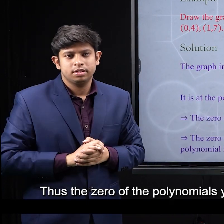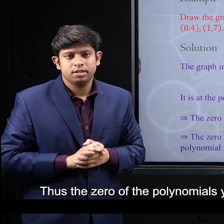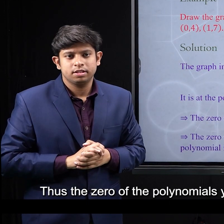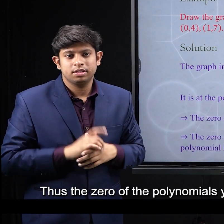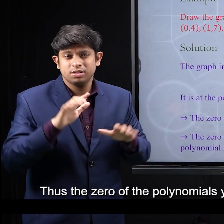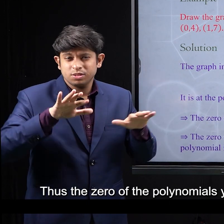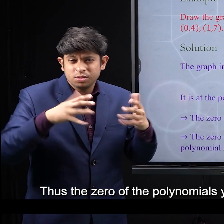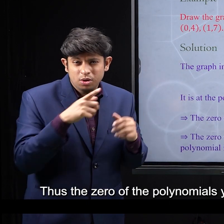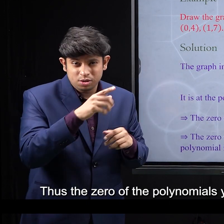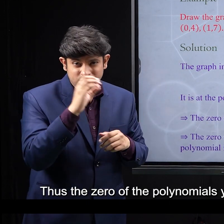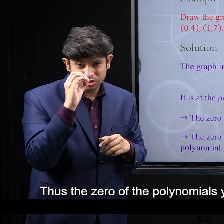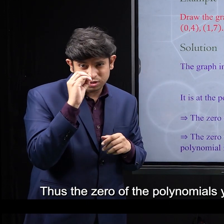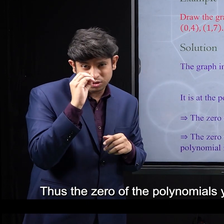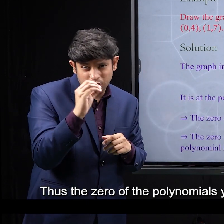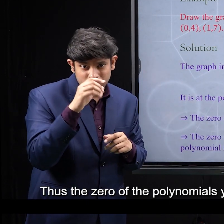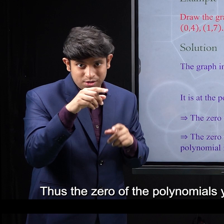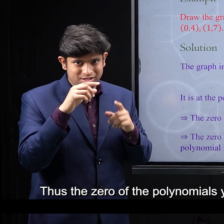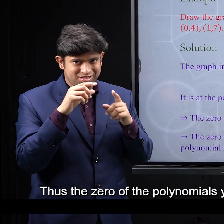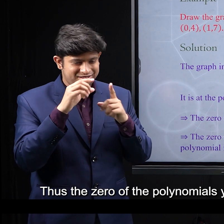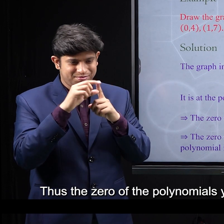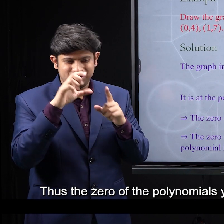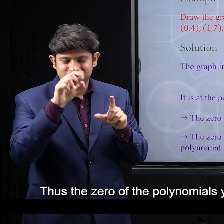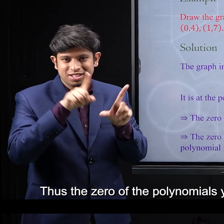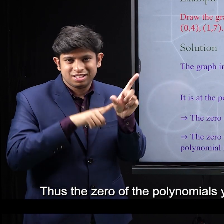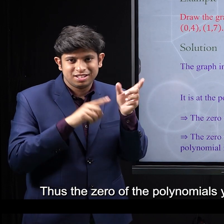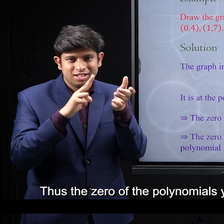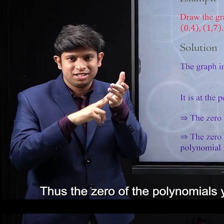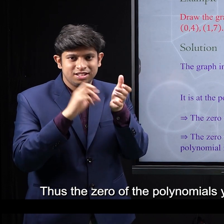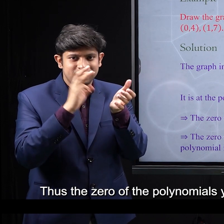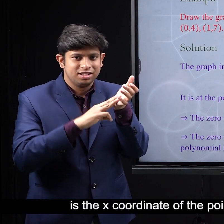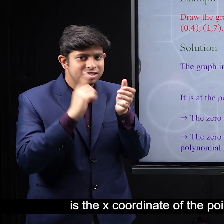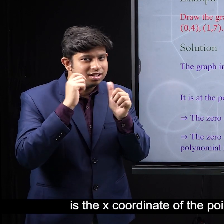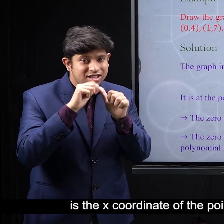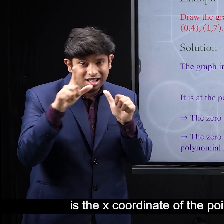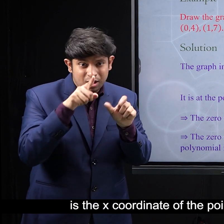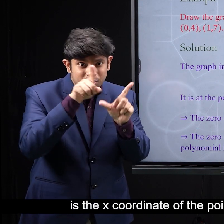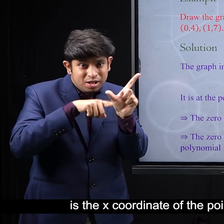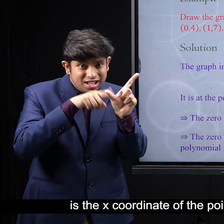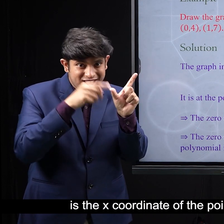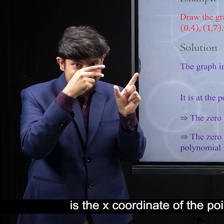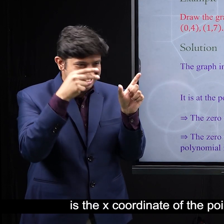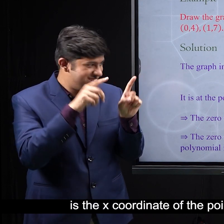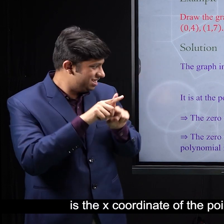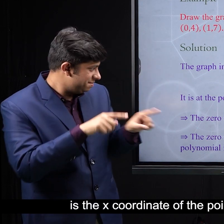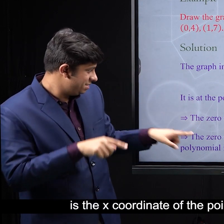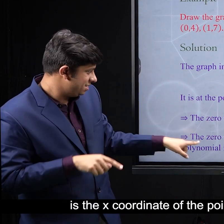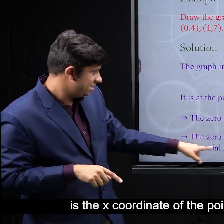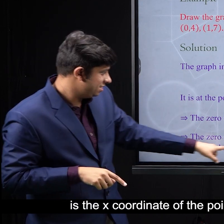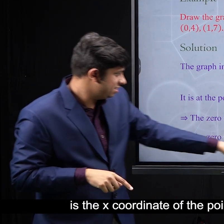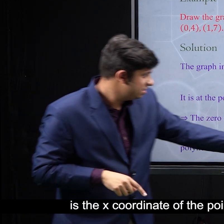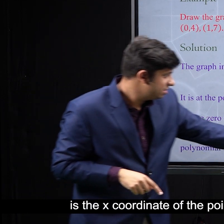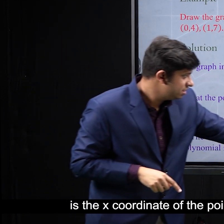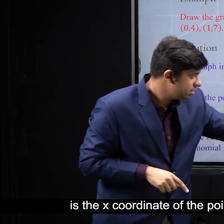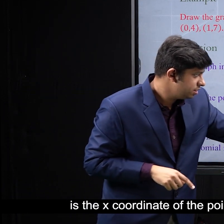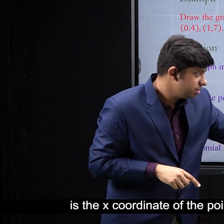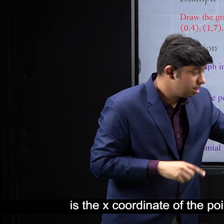Thus, the 0 of the polynomials y equal to 3x plus 4 is the x coordinate of the point where the polynomial intersects the x